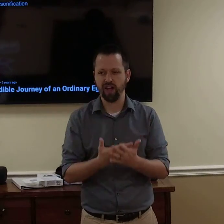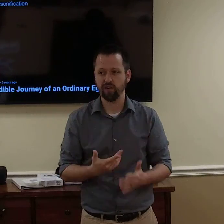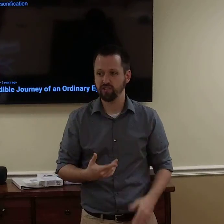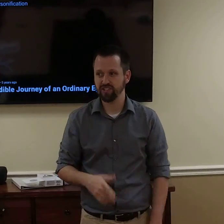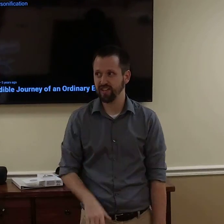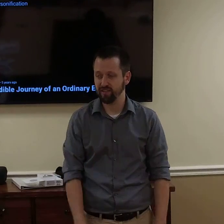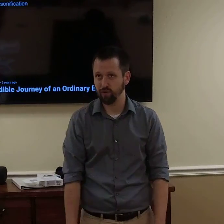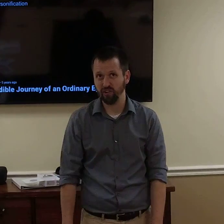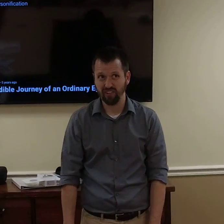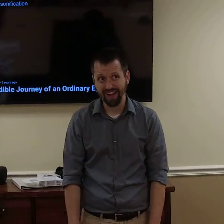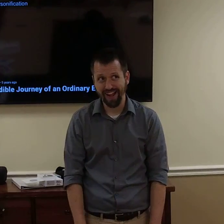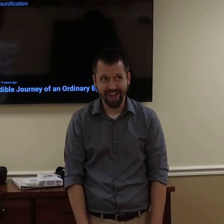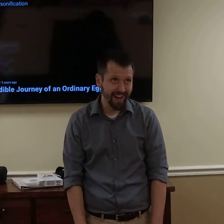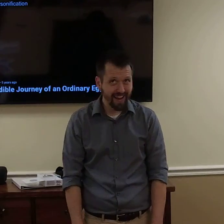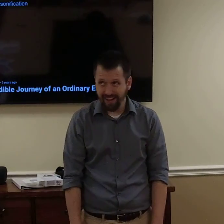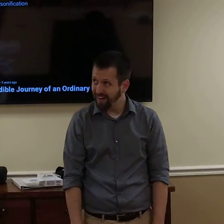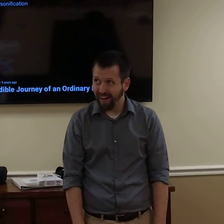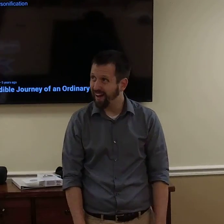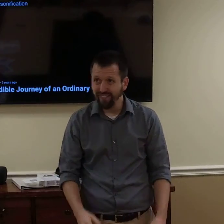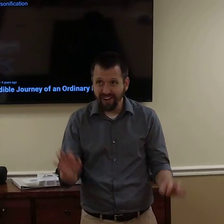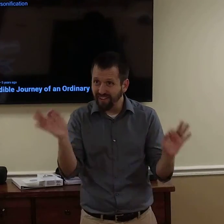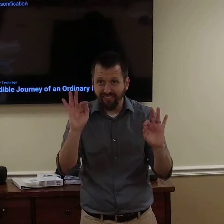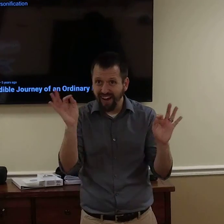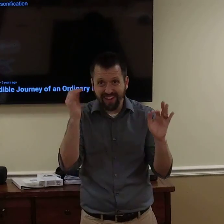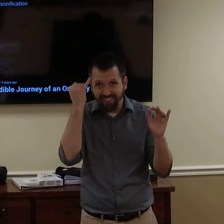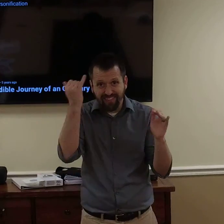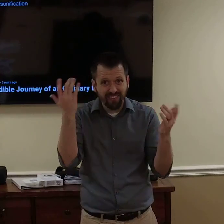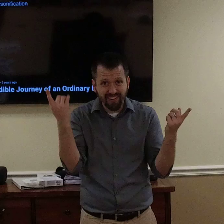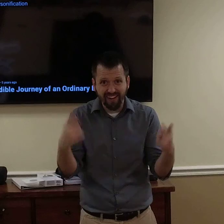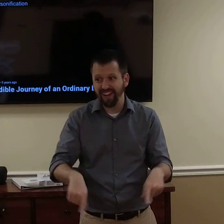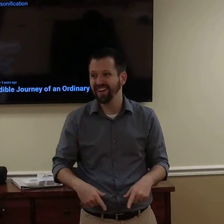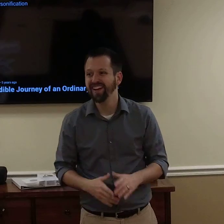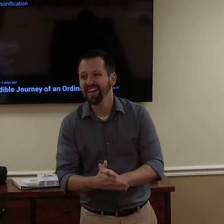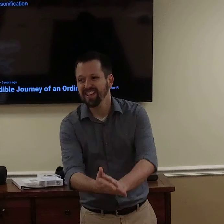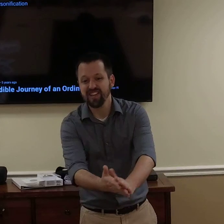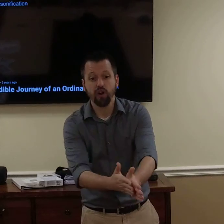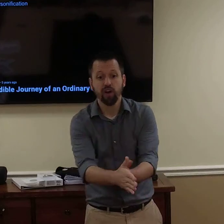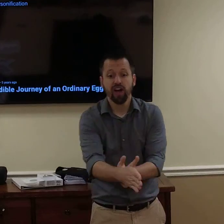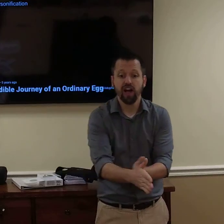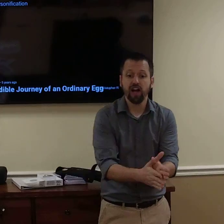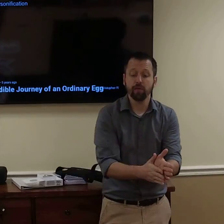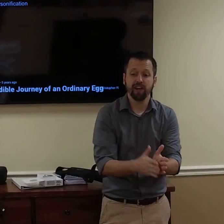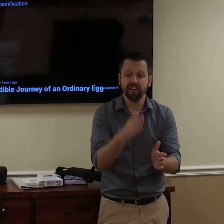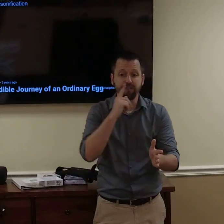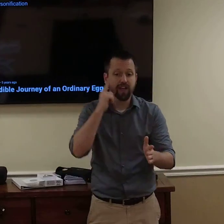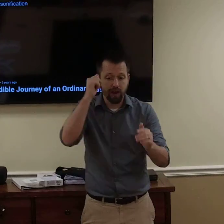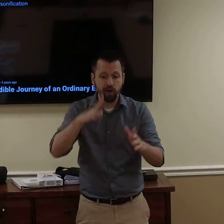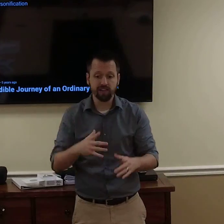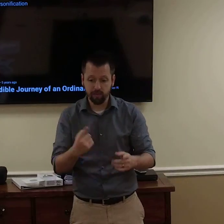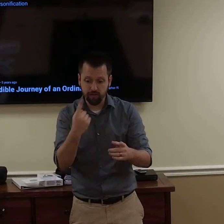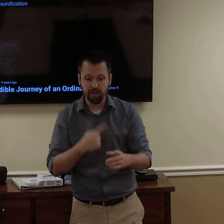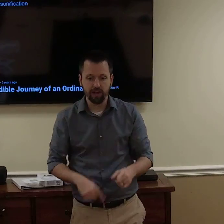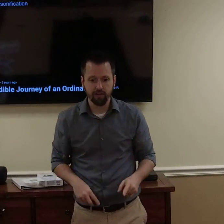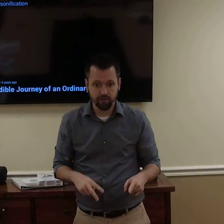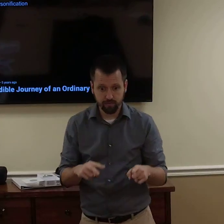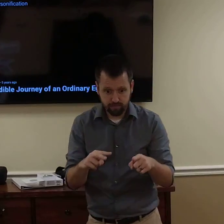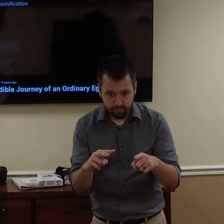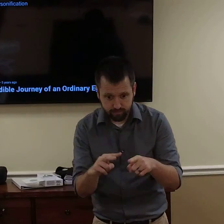I was just like the one who was like, I had no idea what's going on. So, and a deaf guy walks up to me and goes,